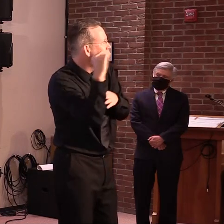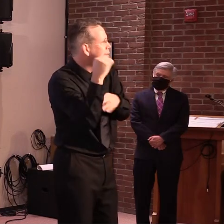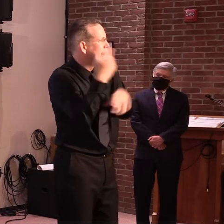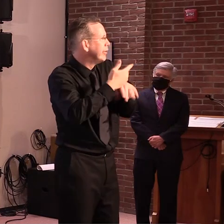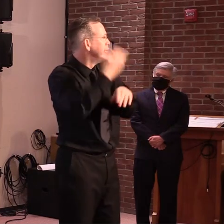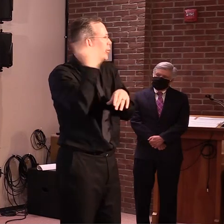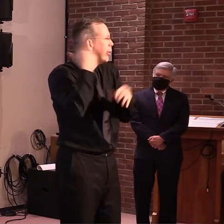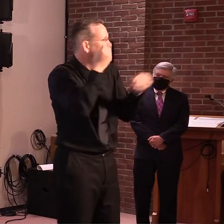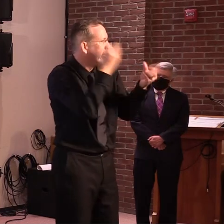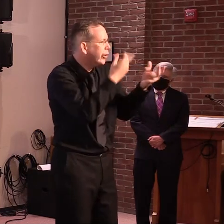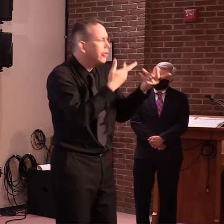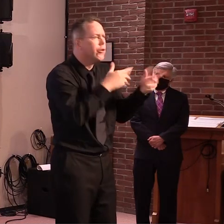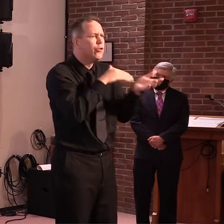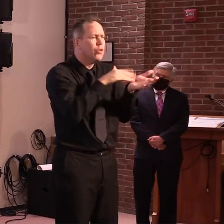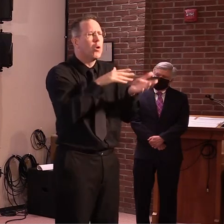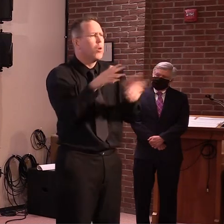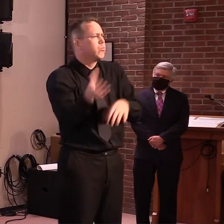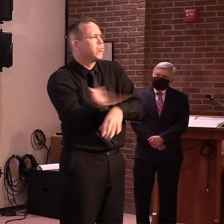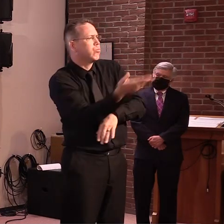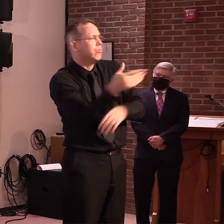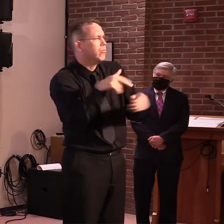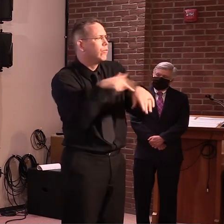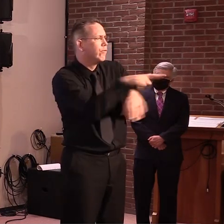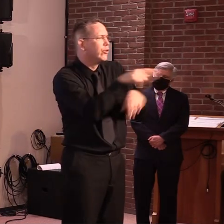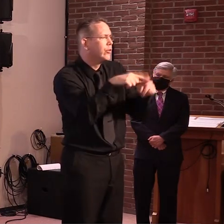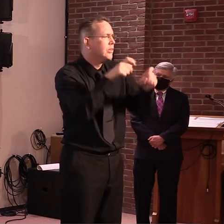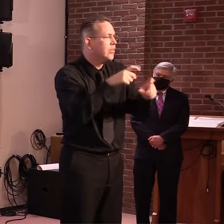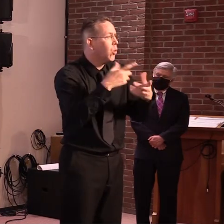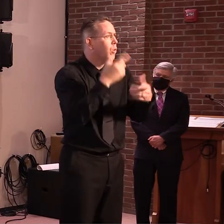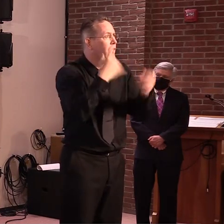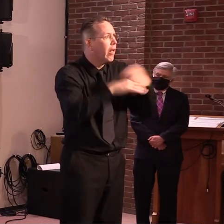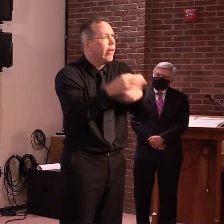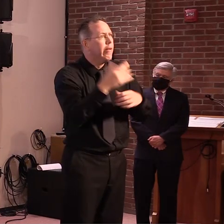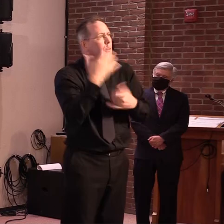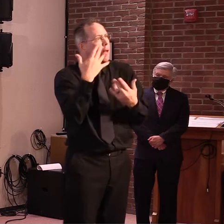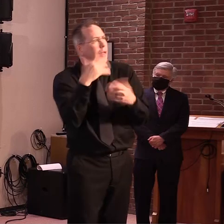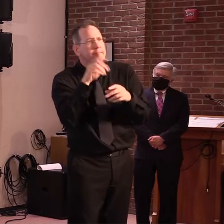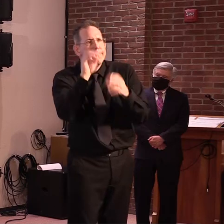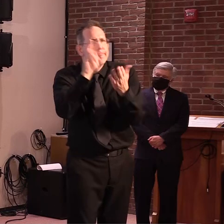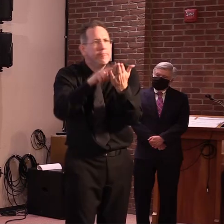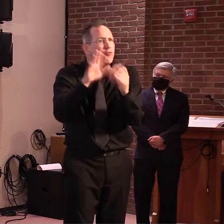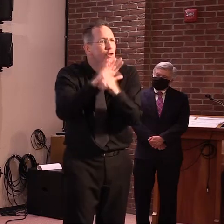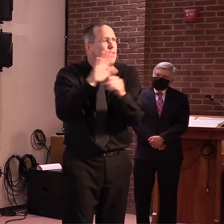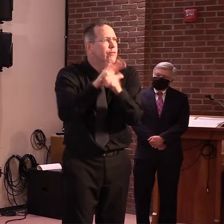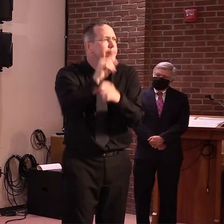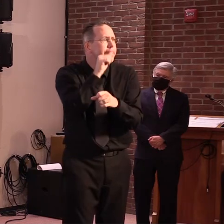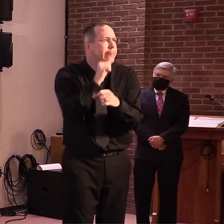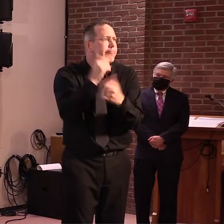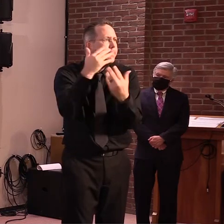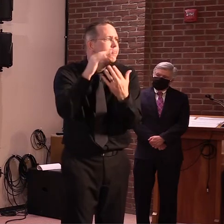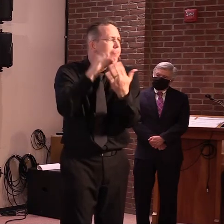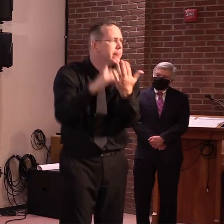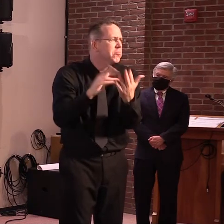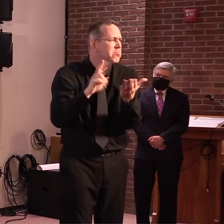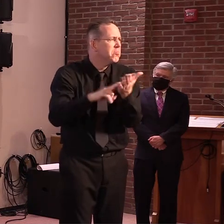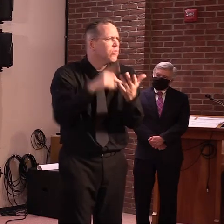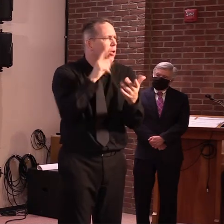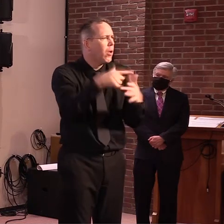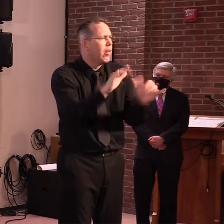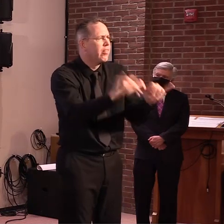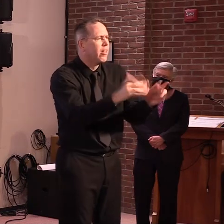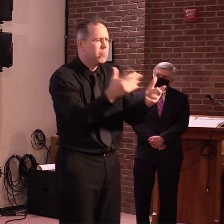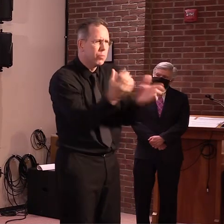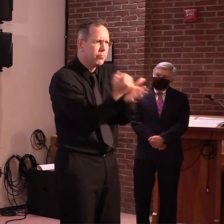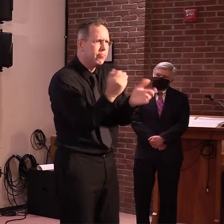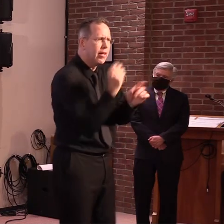that somebody couldn't get tested because they couldn't access testing and they wanted to related to a